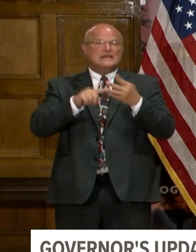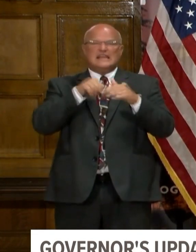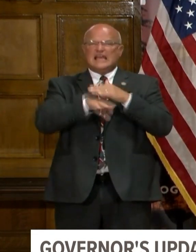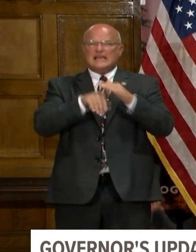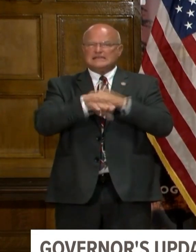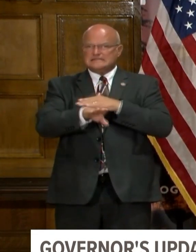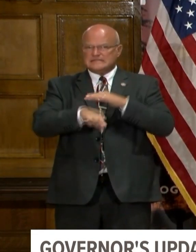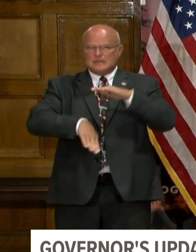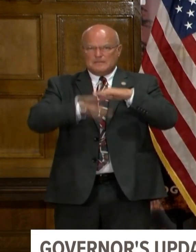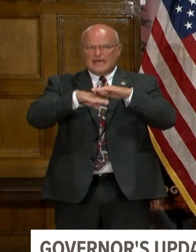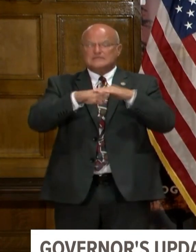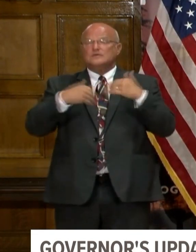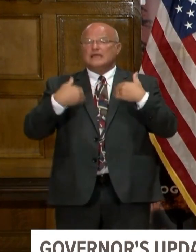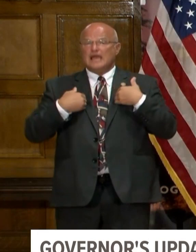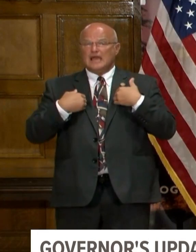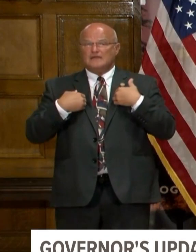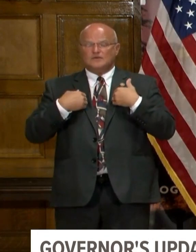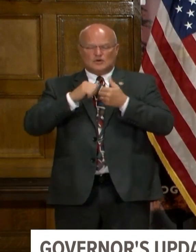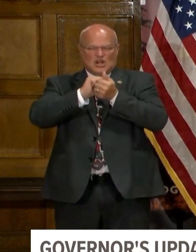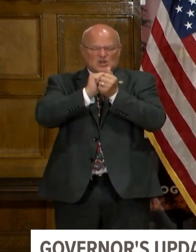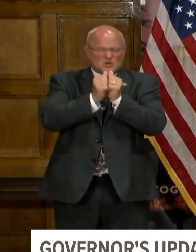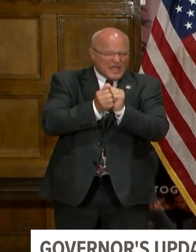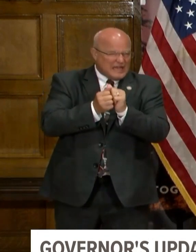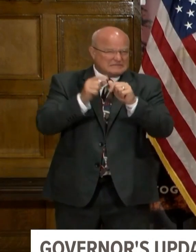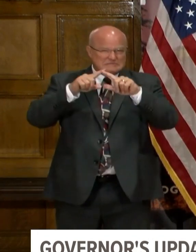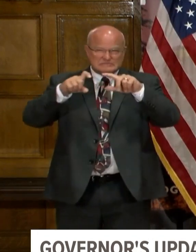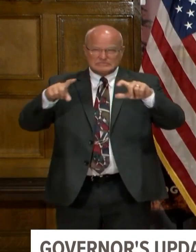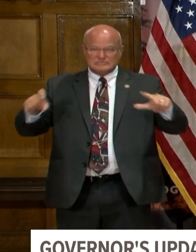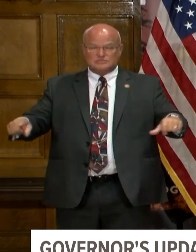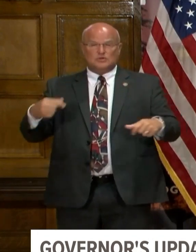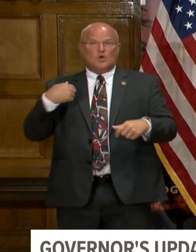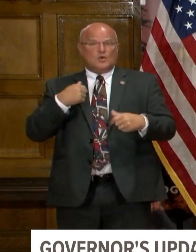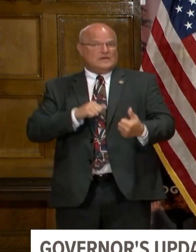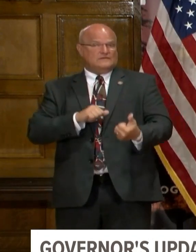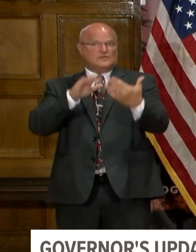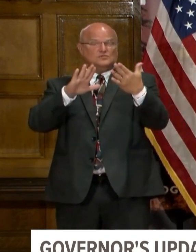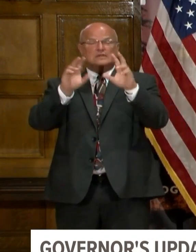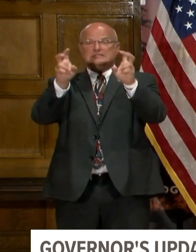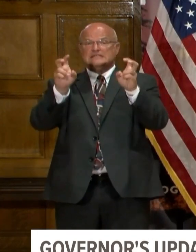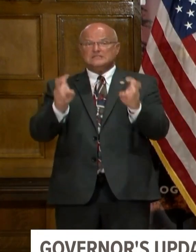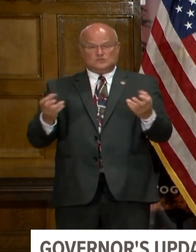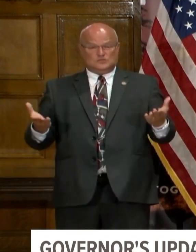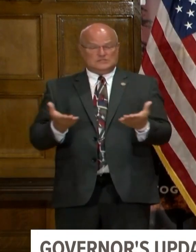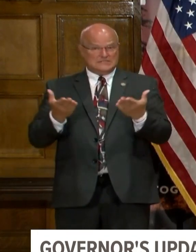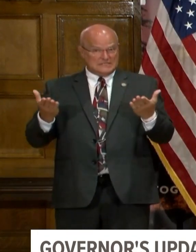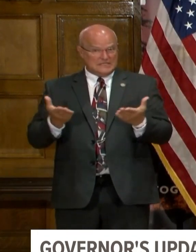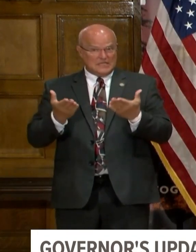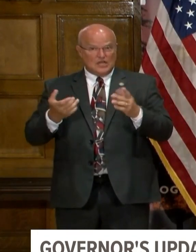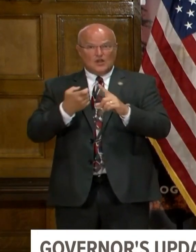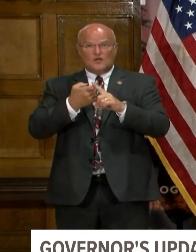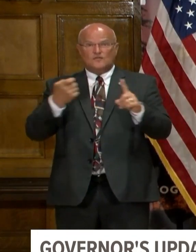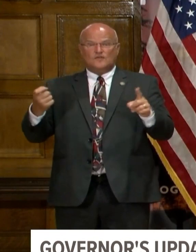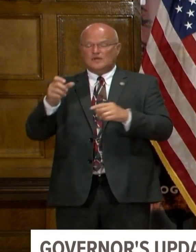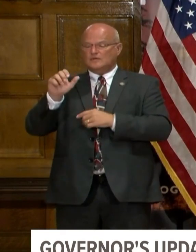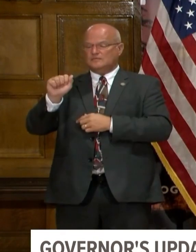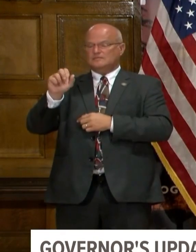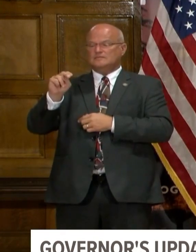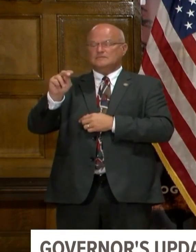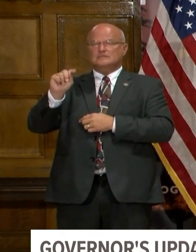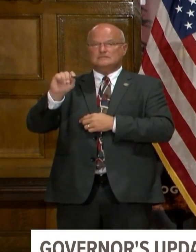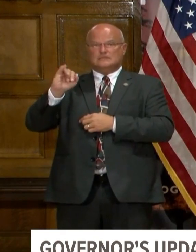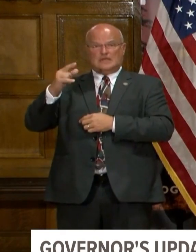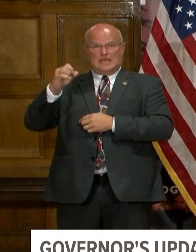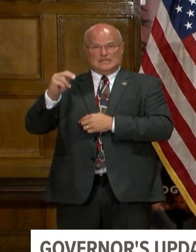excess capacity that we have, or how crowded we are. We've addressed issues here from antigen